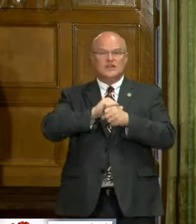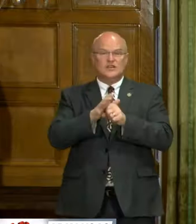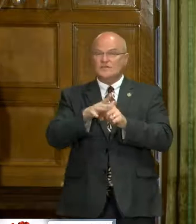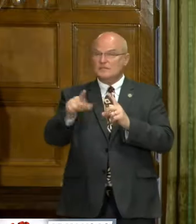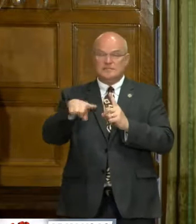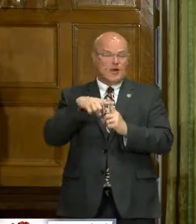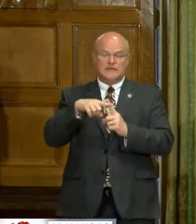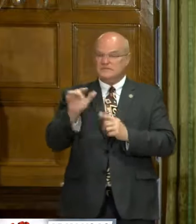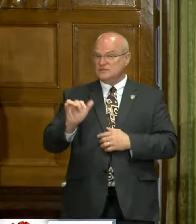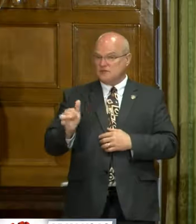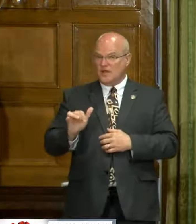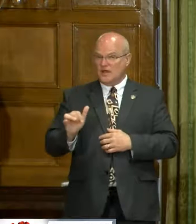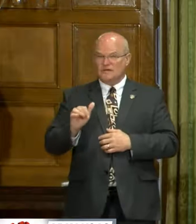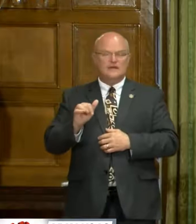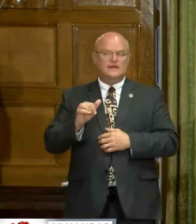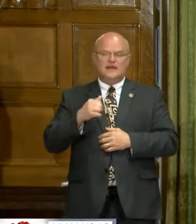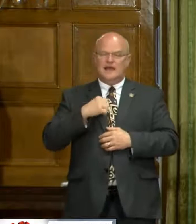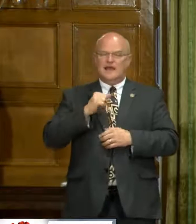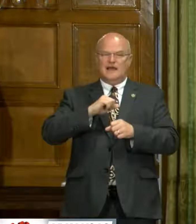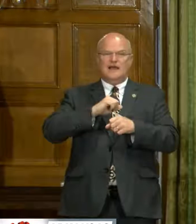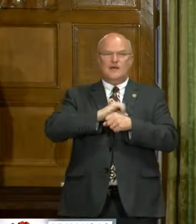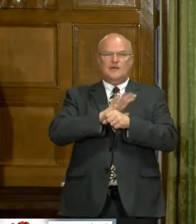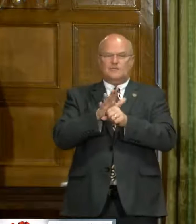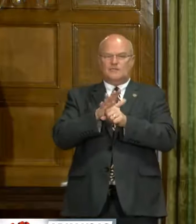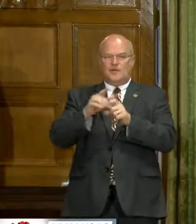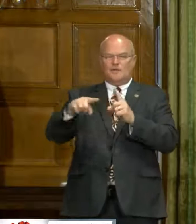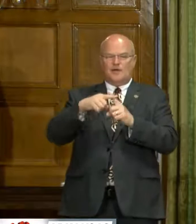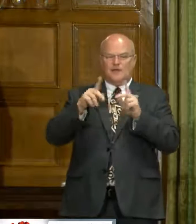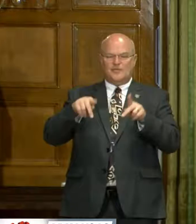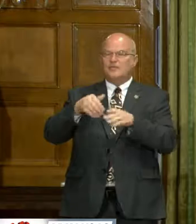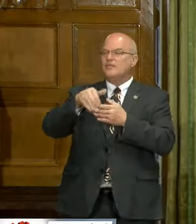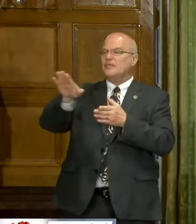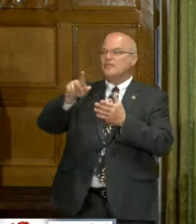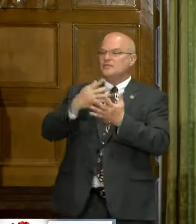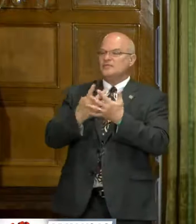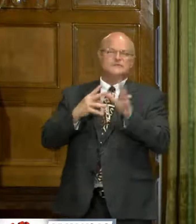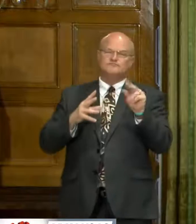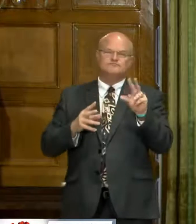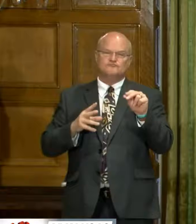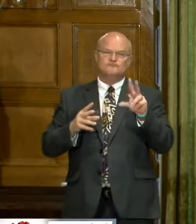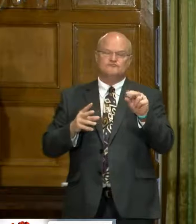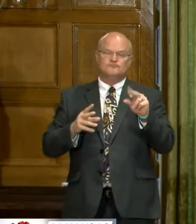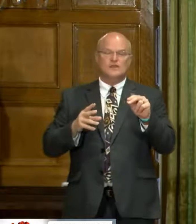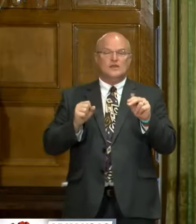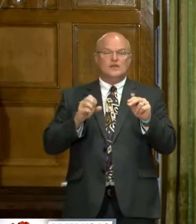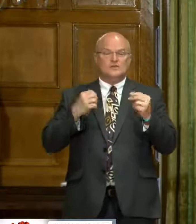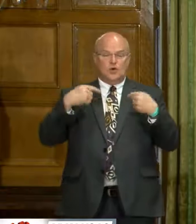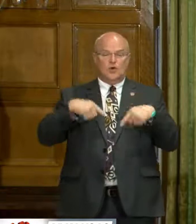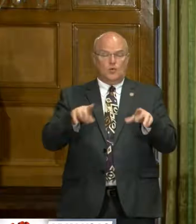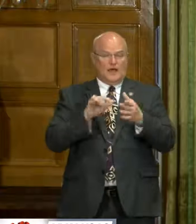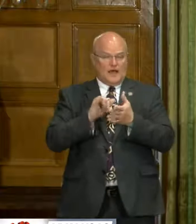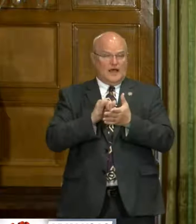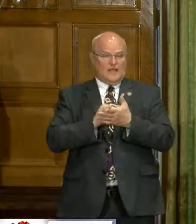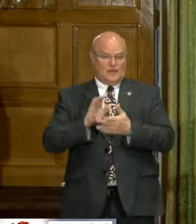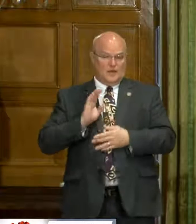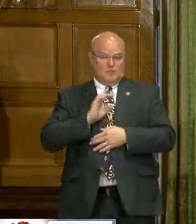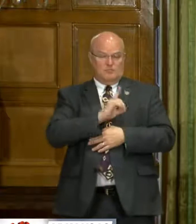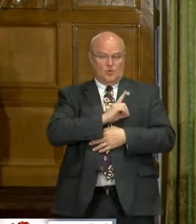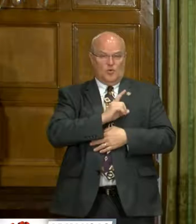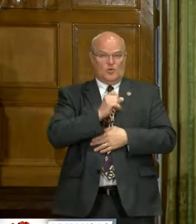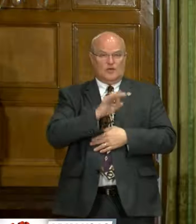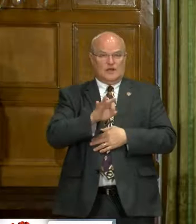COVID positive as well. We're not going to release anybody from prison that might be positive. And so while the Board